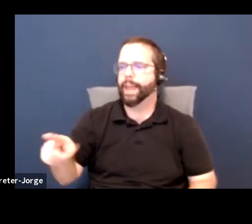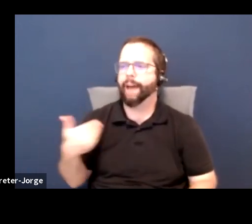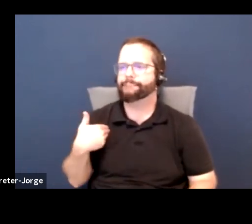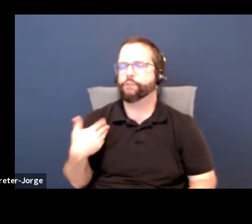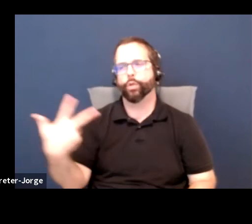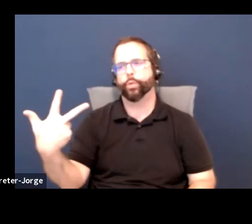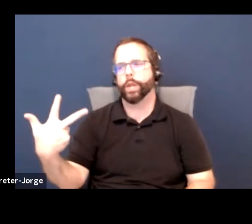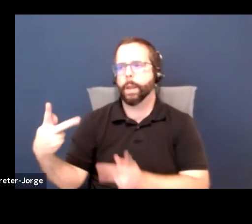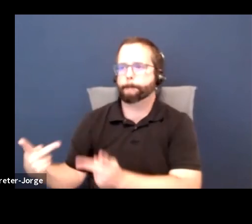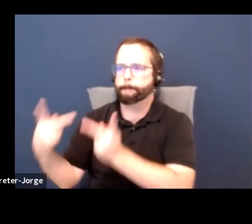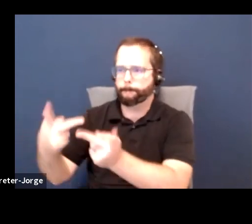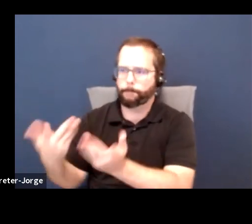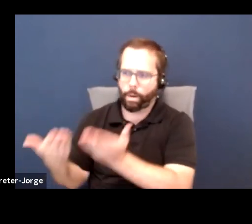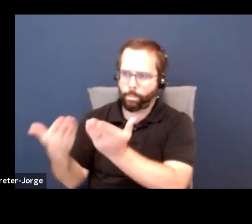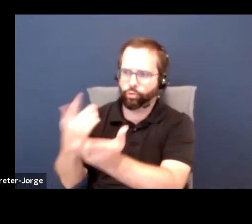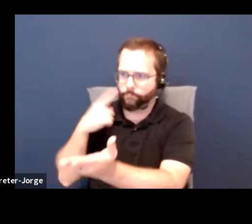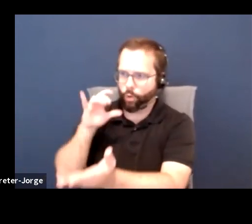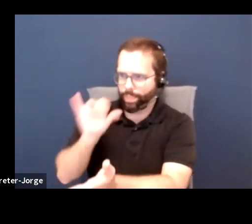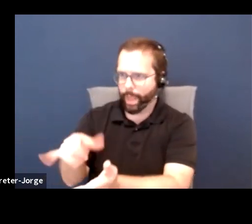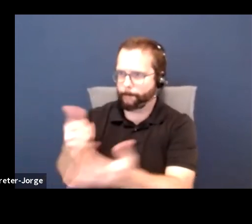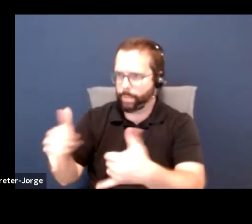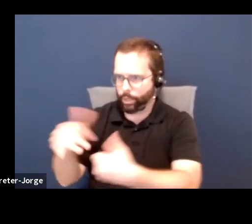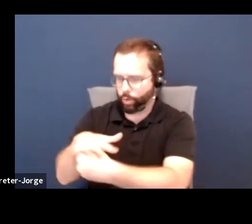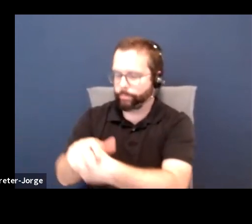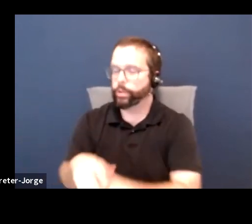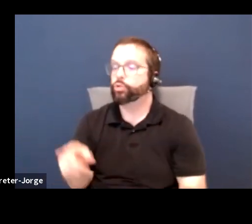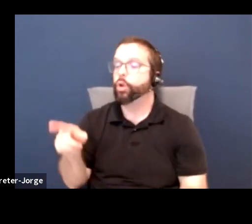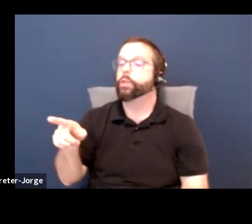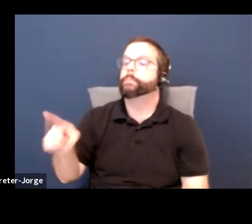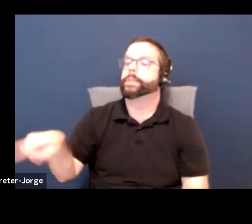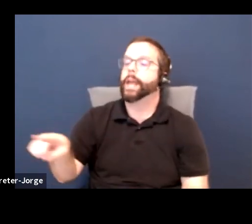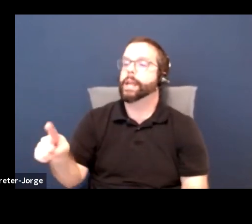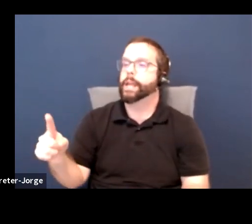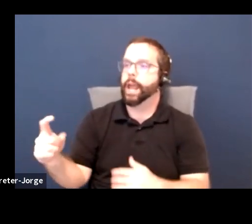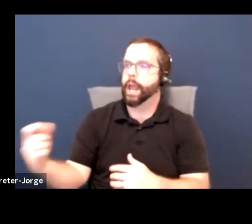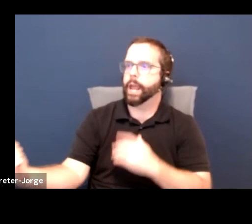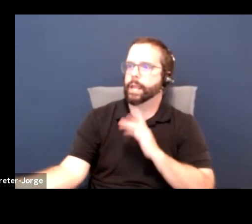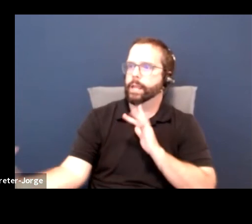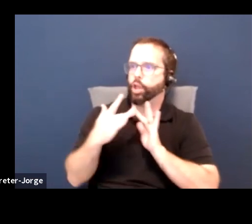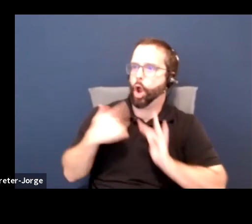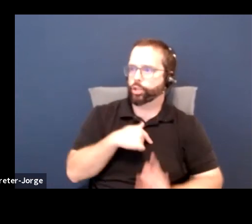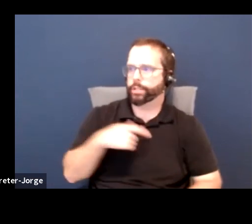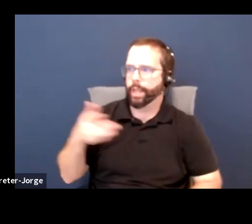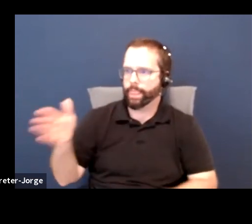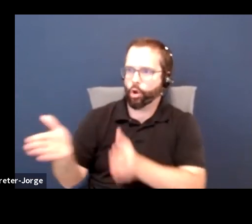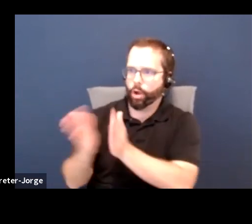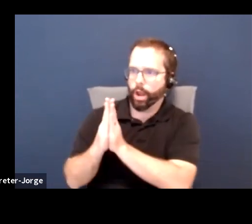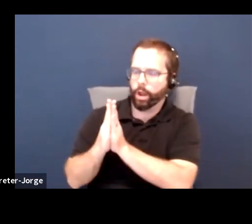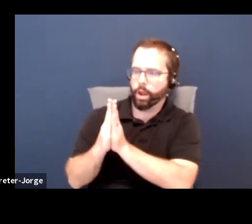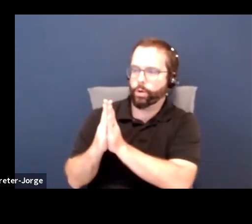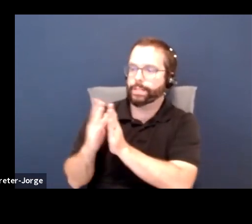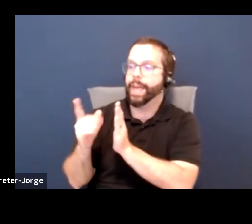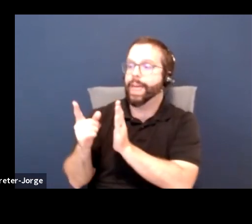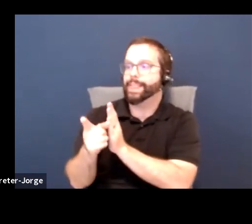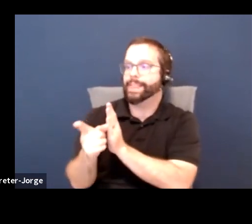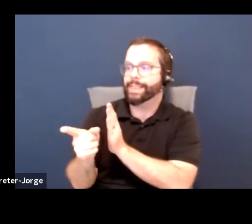playground. And they asked specifically in their request for proposals here to provide